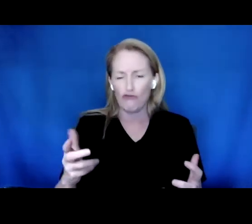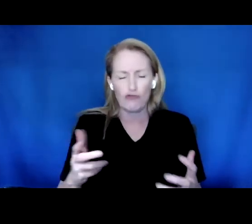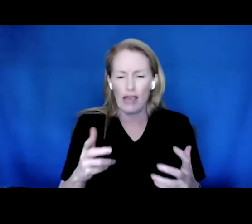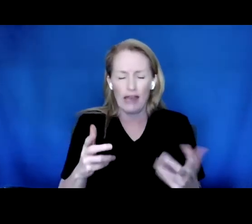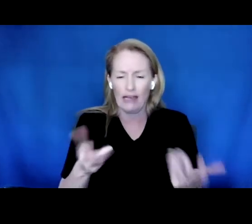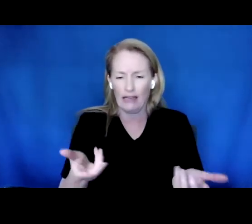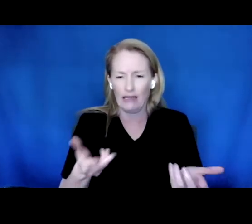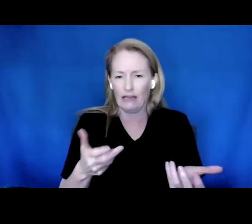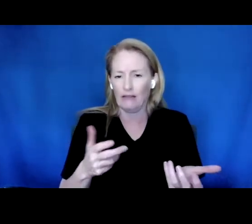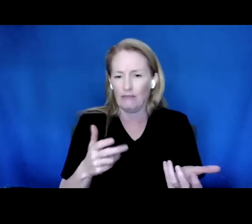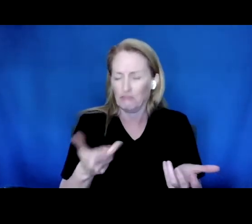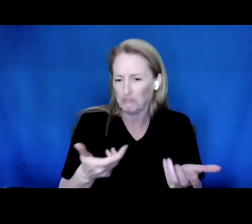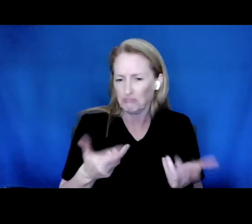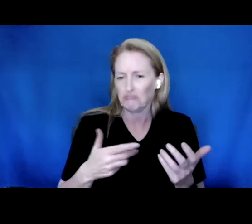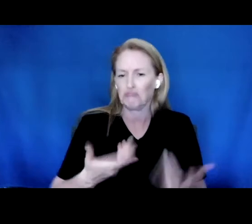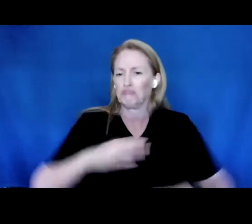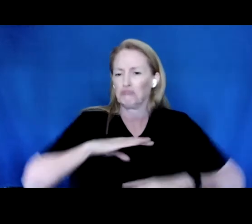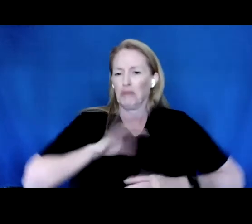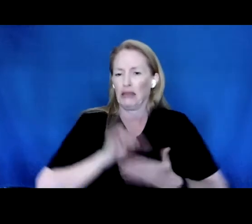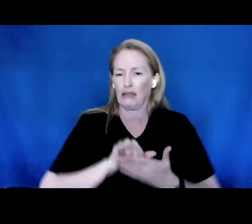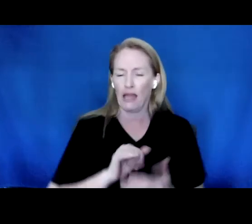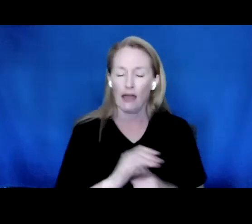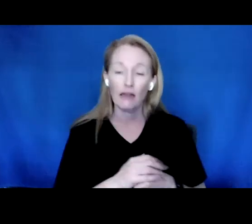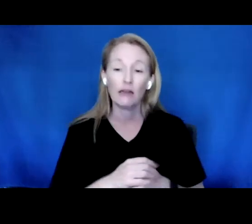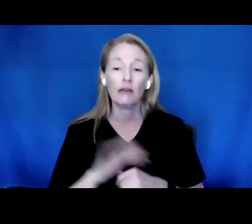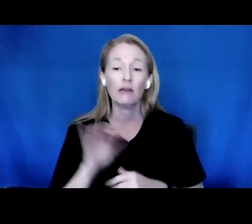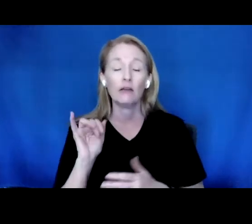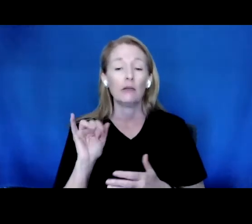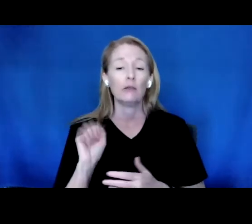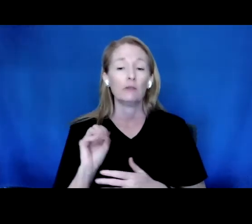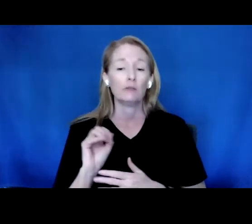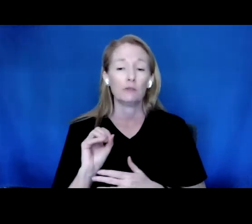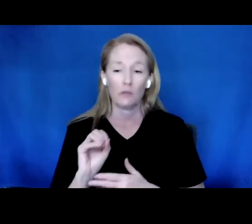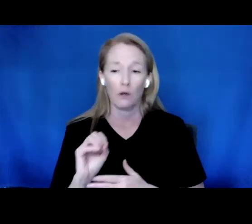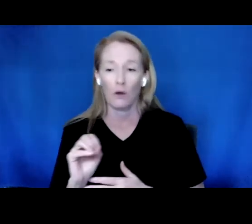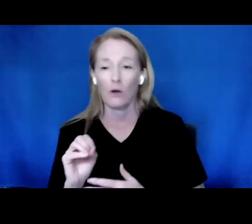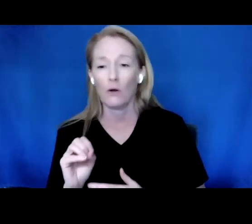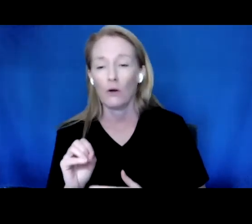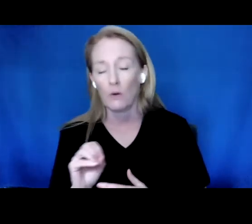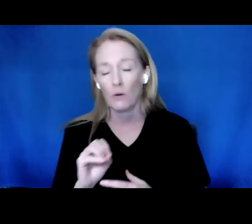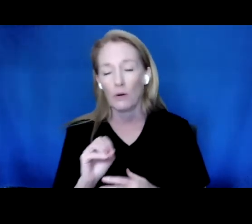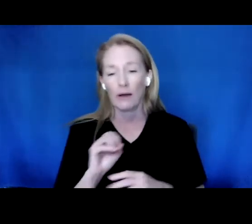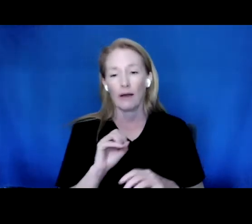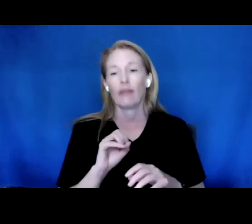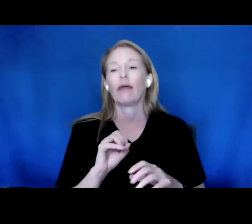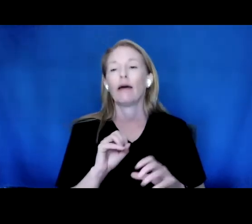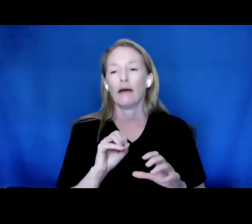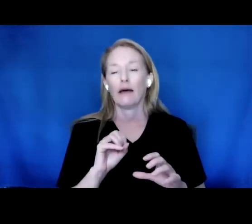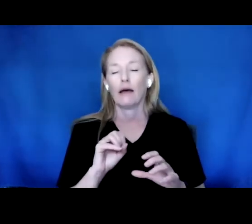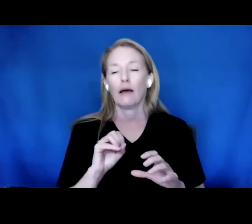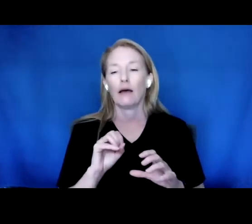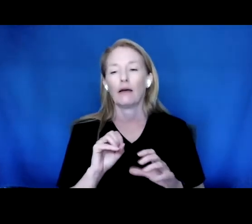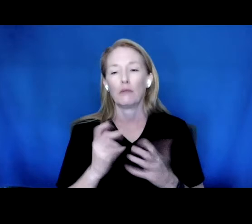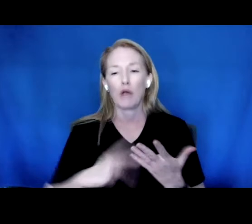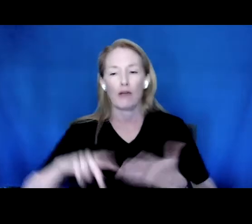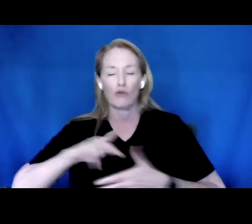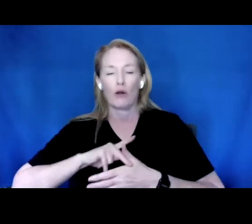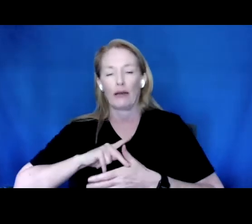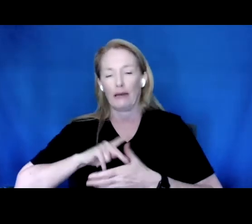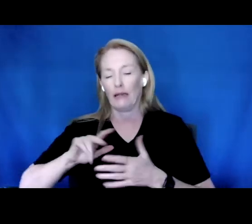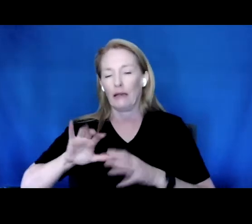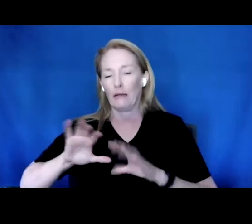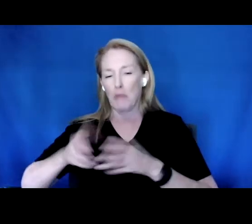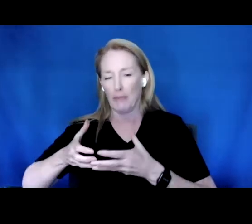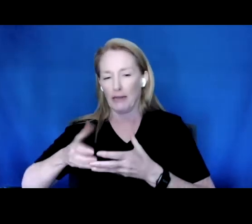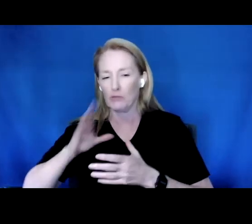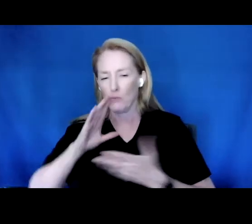of the analyses, our priority populations will be compared against this group. So the reference